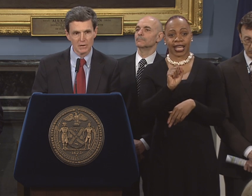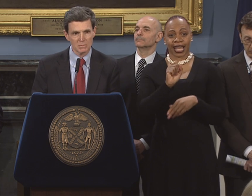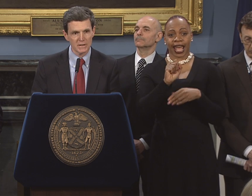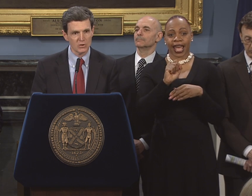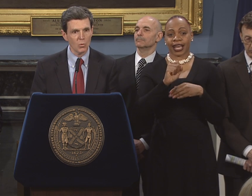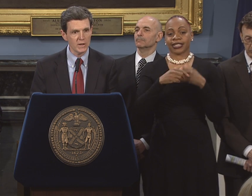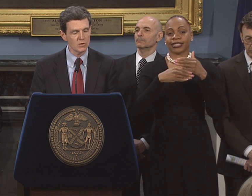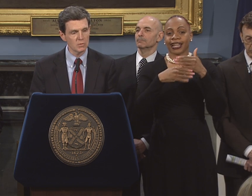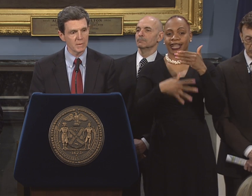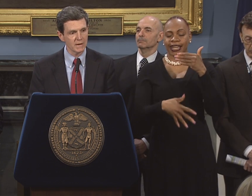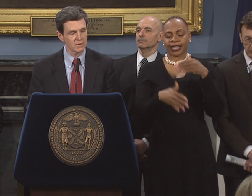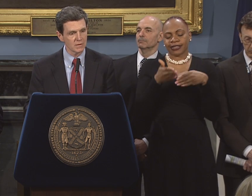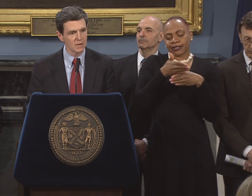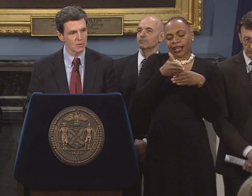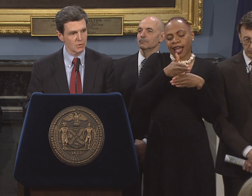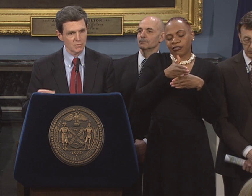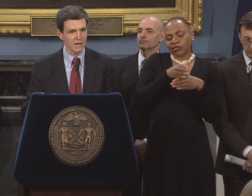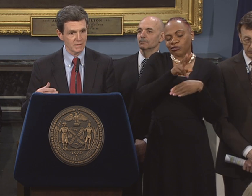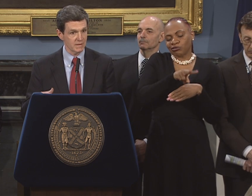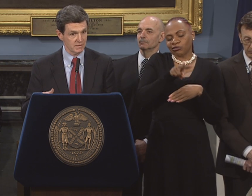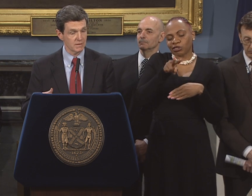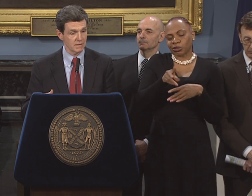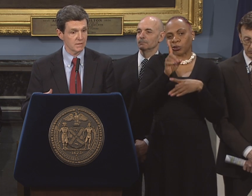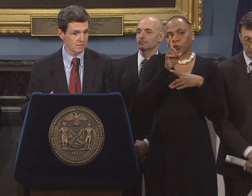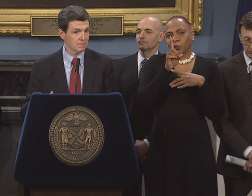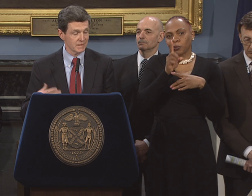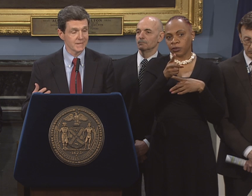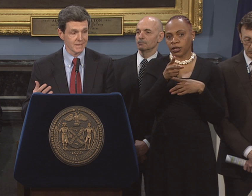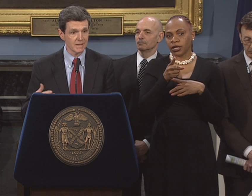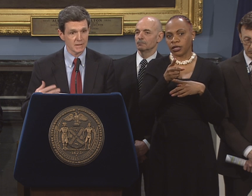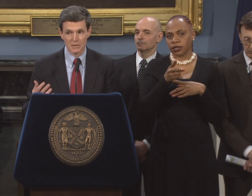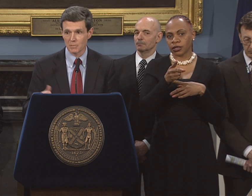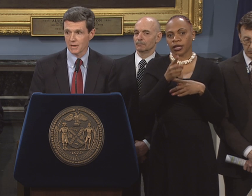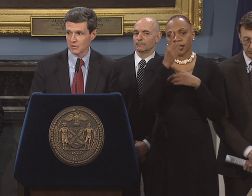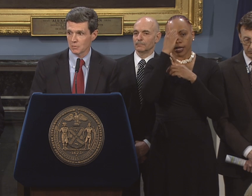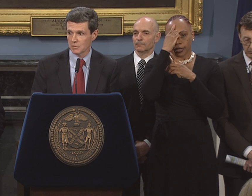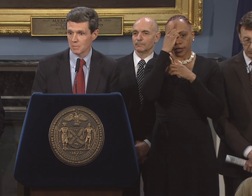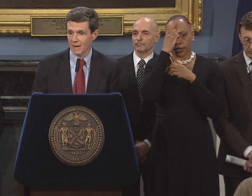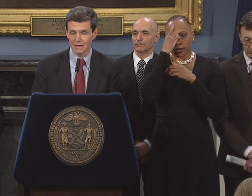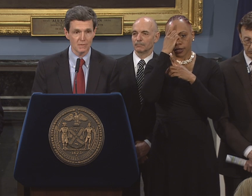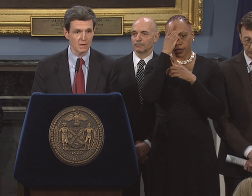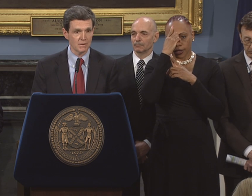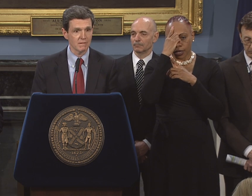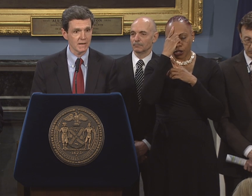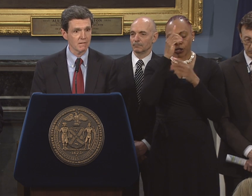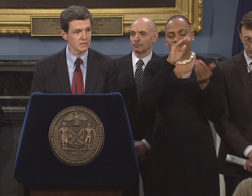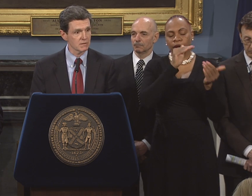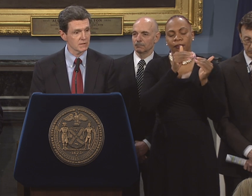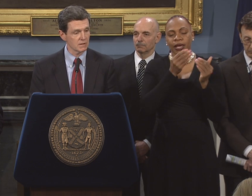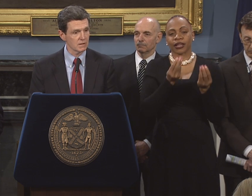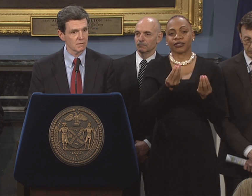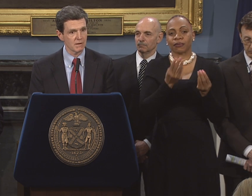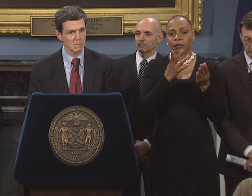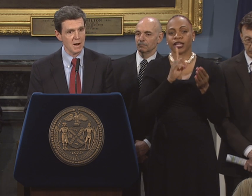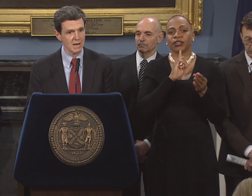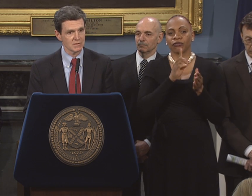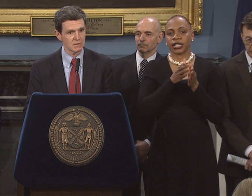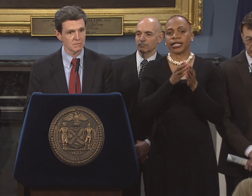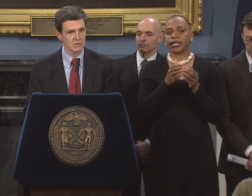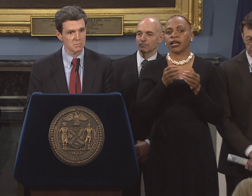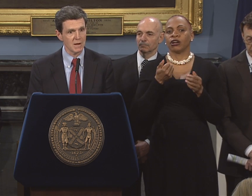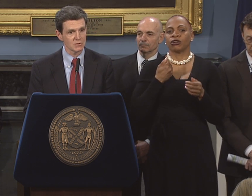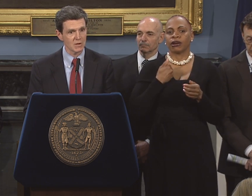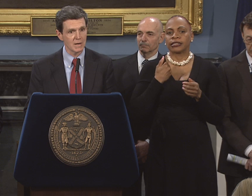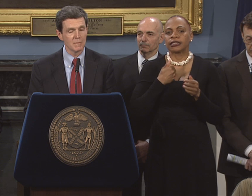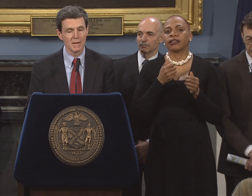about approximately 22 minutes, which frankly is considered, as compared to many, a very aggressive and a very